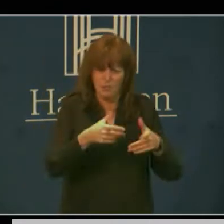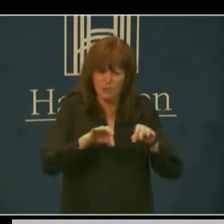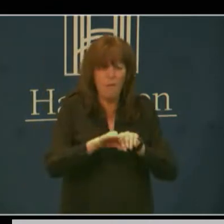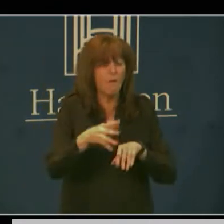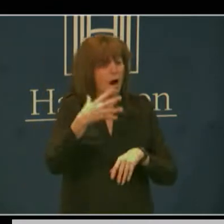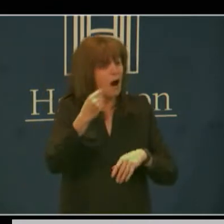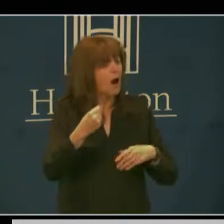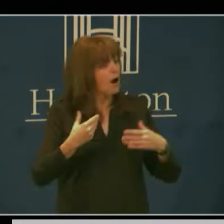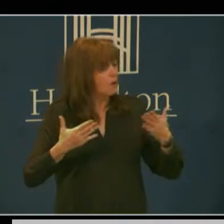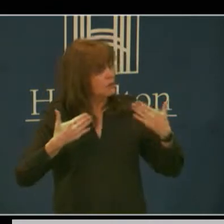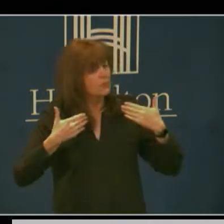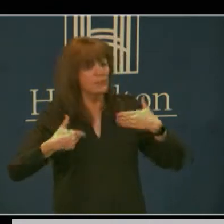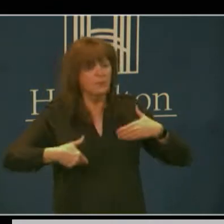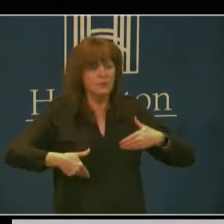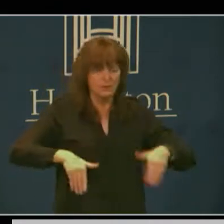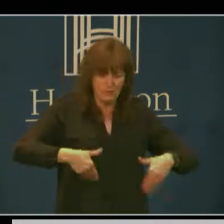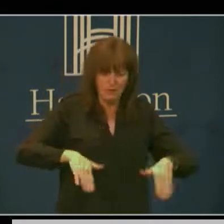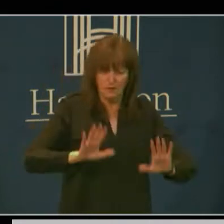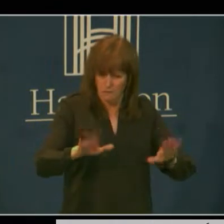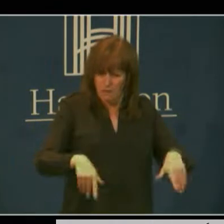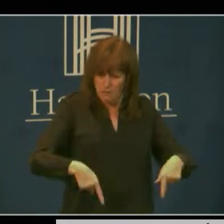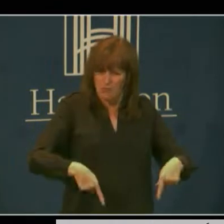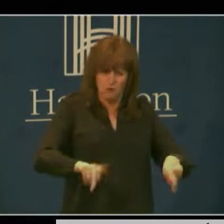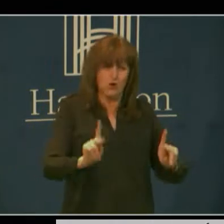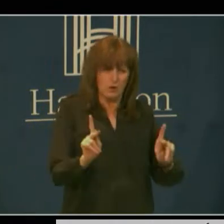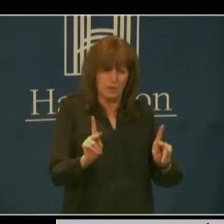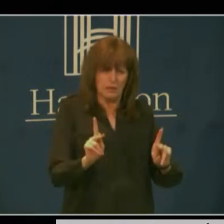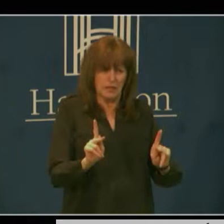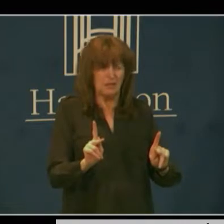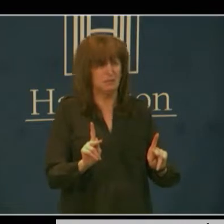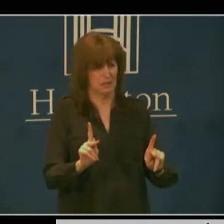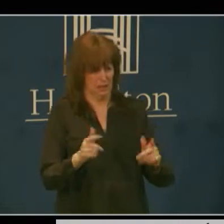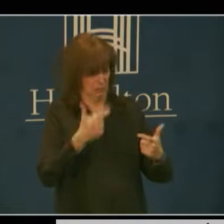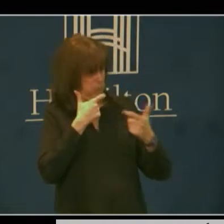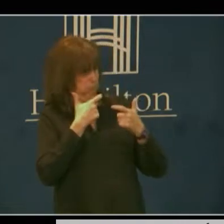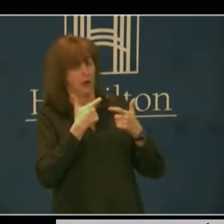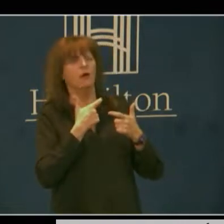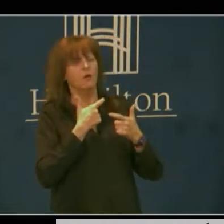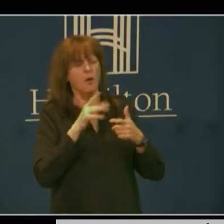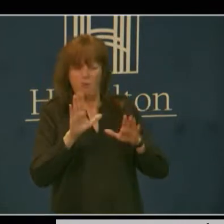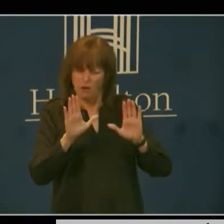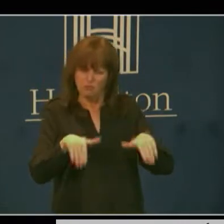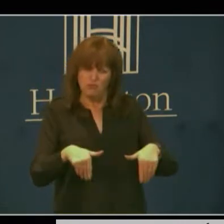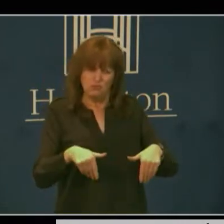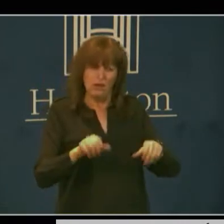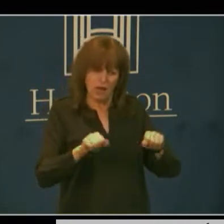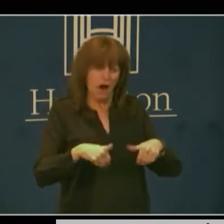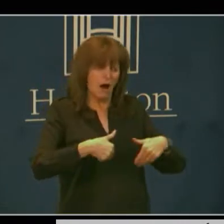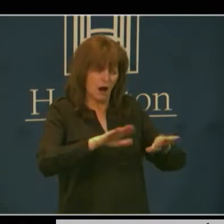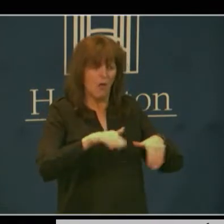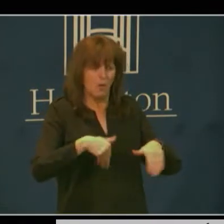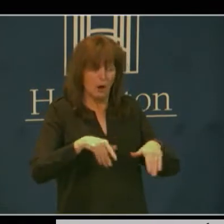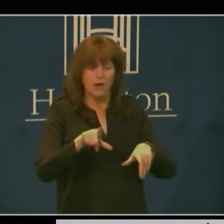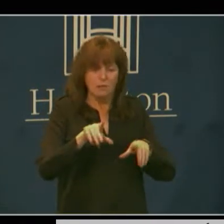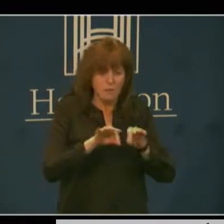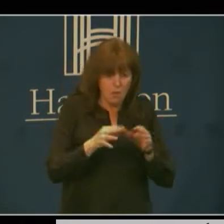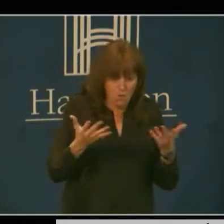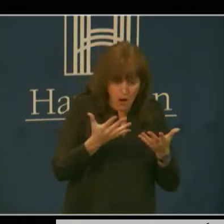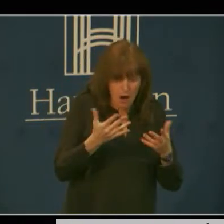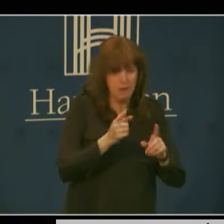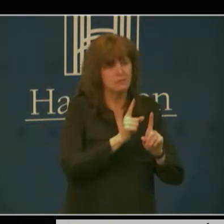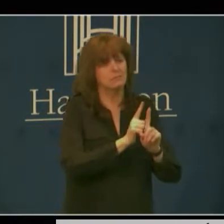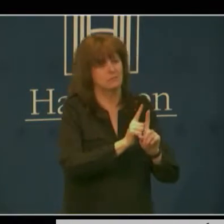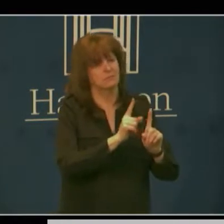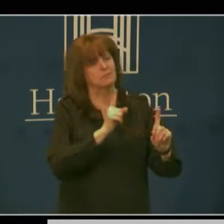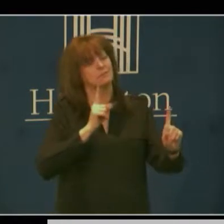they could probably do at this point in time when all the other things are being curtailed. But do it close to home, and do wash your hands